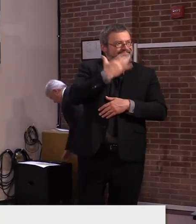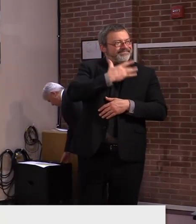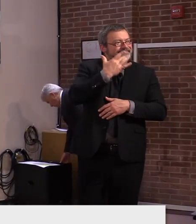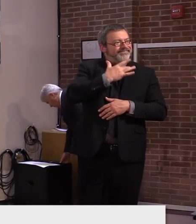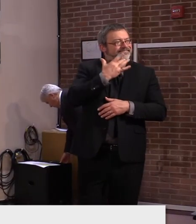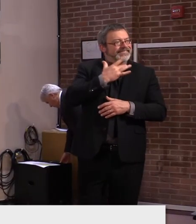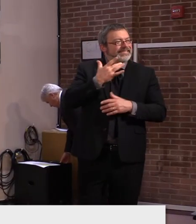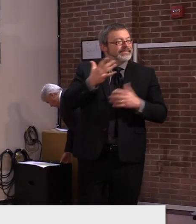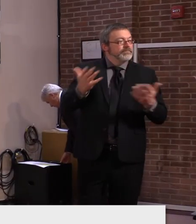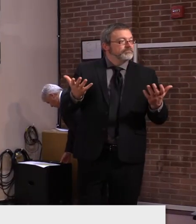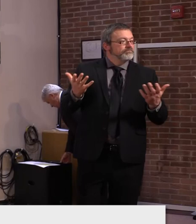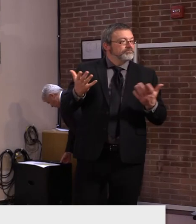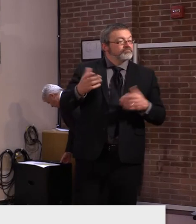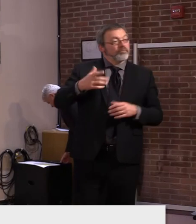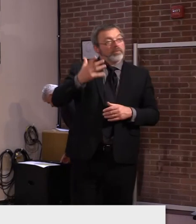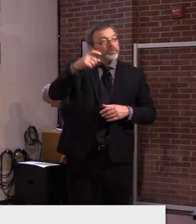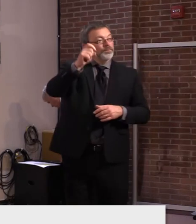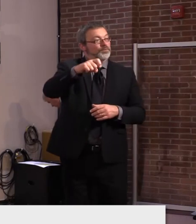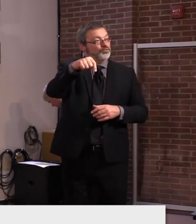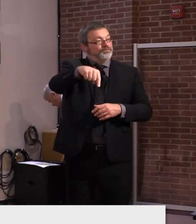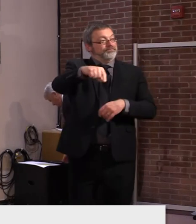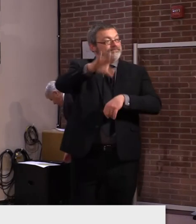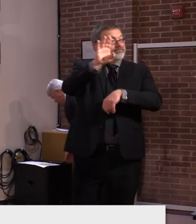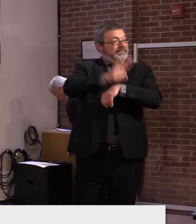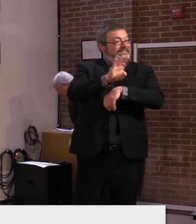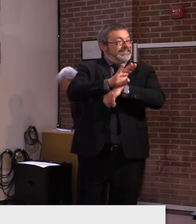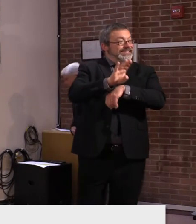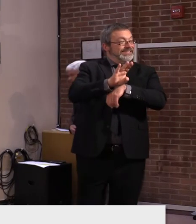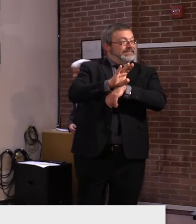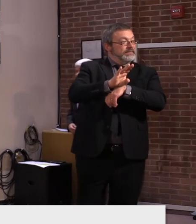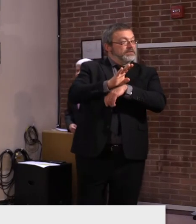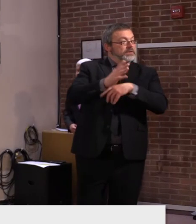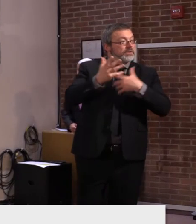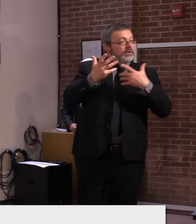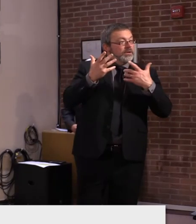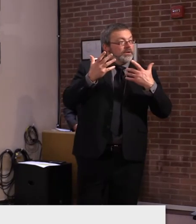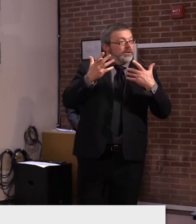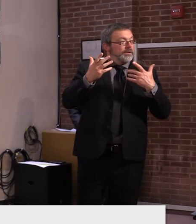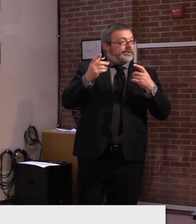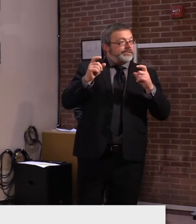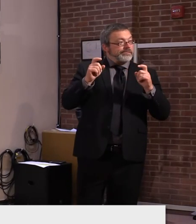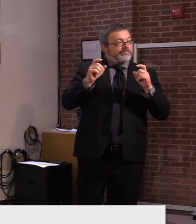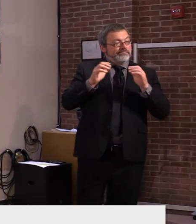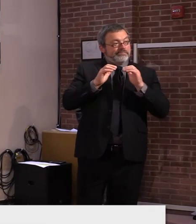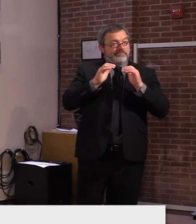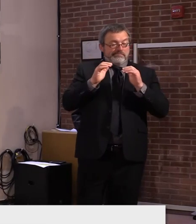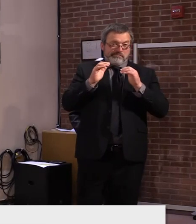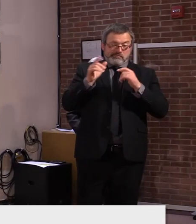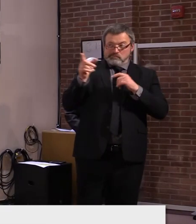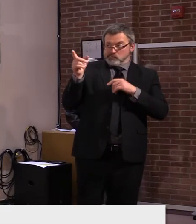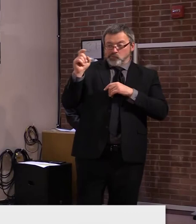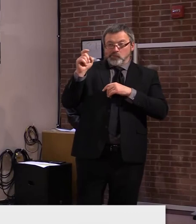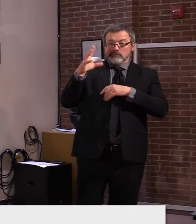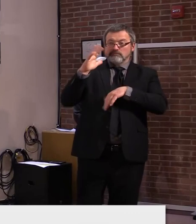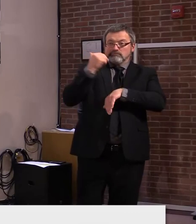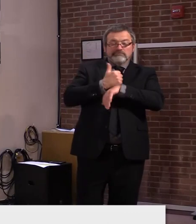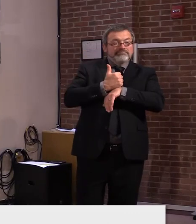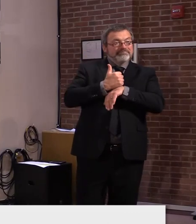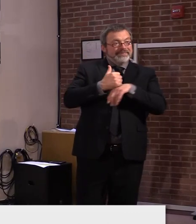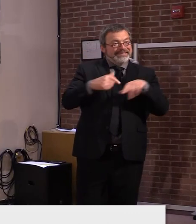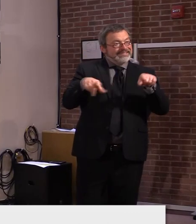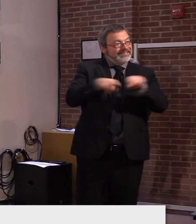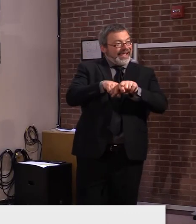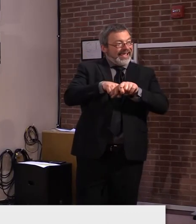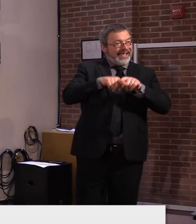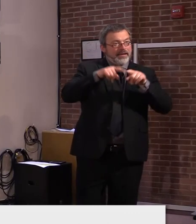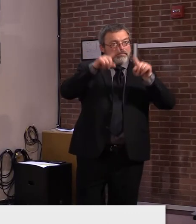could or should businesses adopt a strategy similar to the test to stay programs at schools, in which unvaccinated